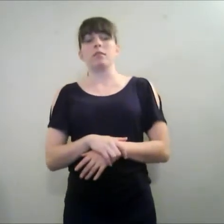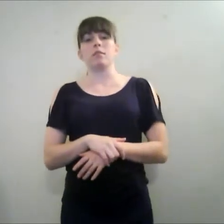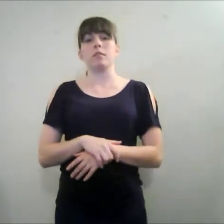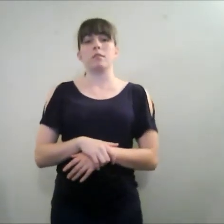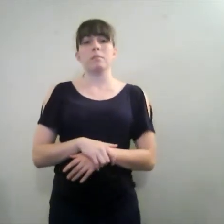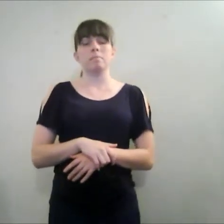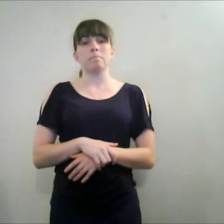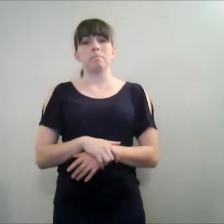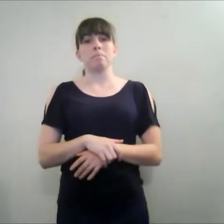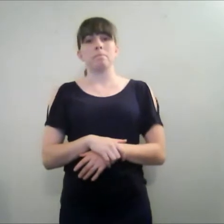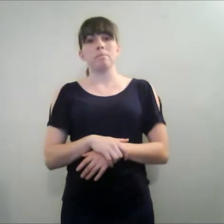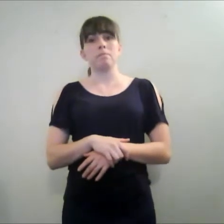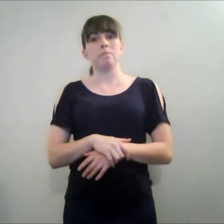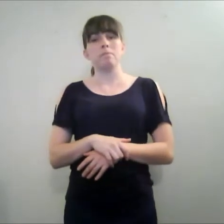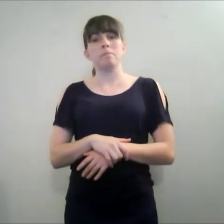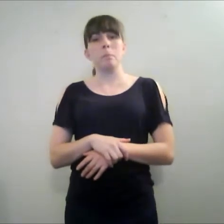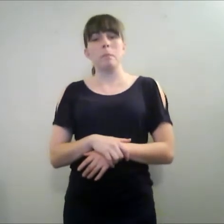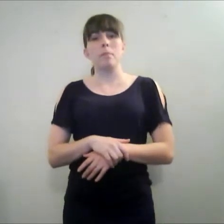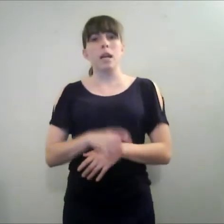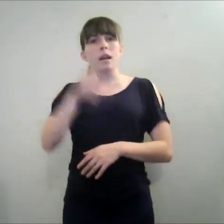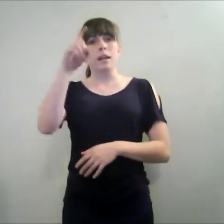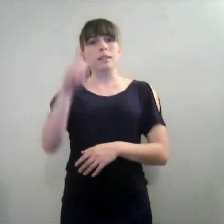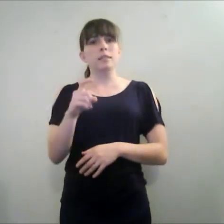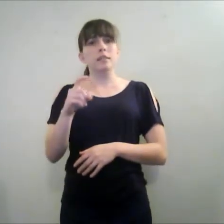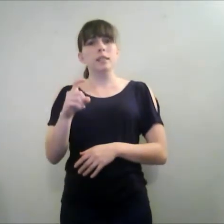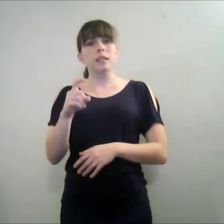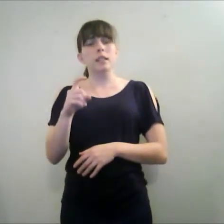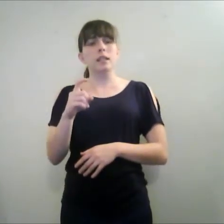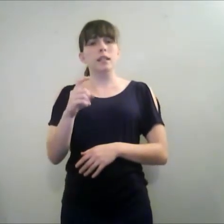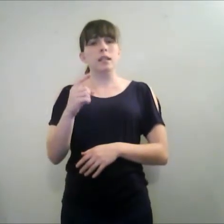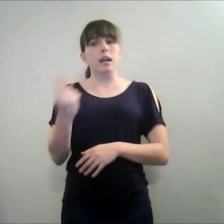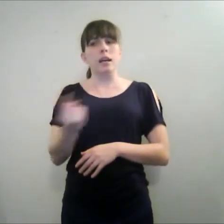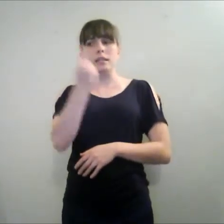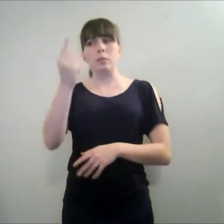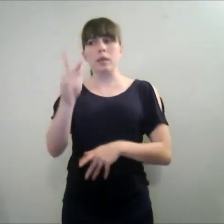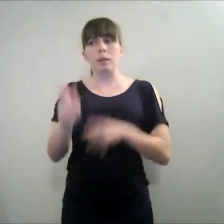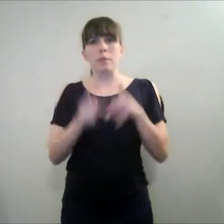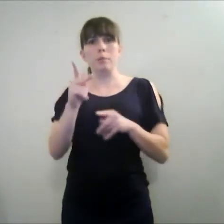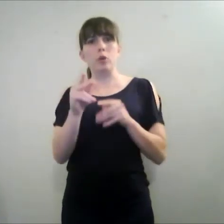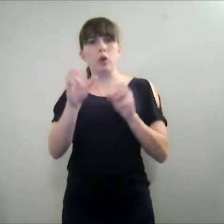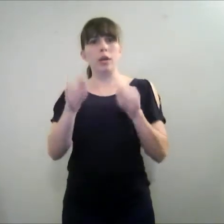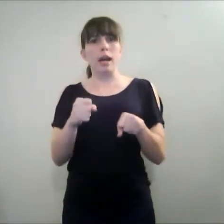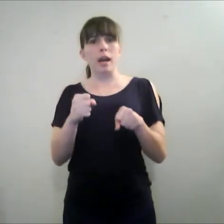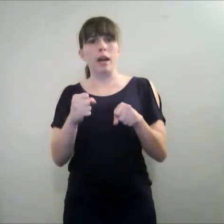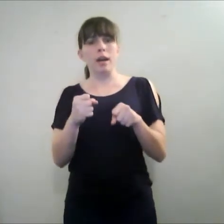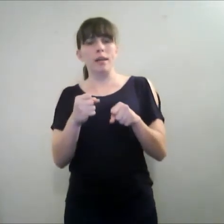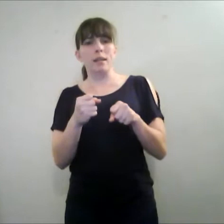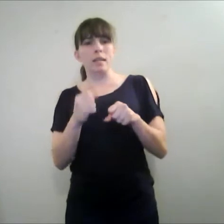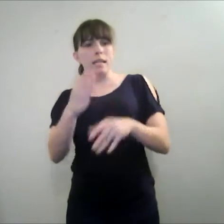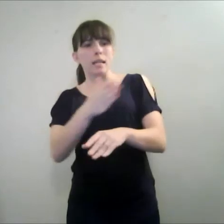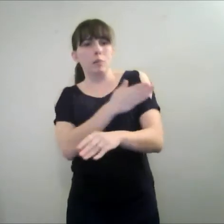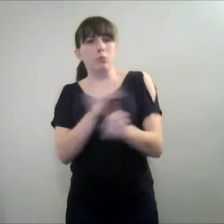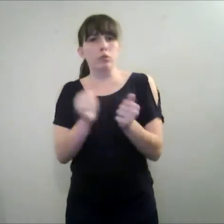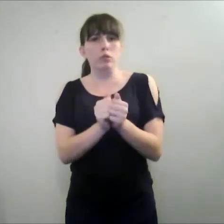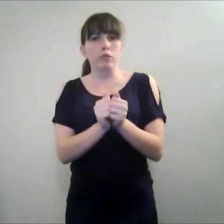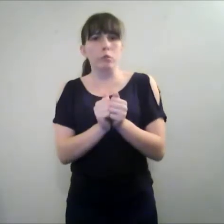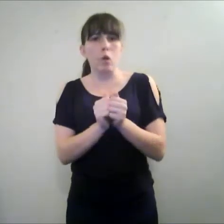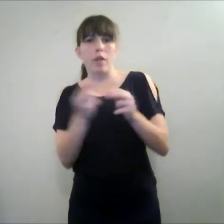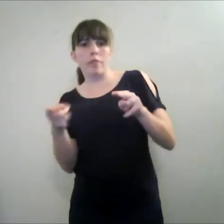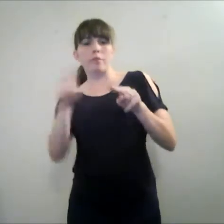so it has to be something that anybody could build on. Anybody should be able to use this infrastructure. You don't need permissions, licenses, whatever. Anyone should be able to write some code to do